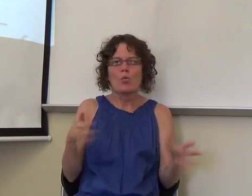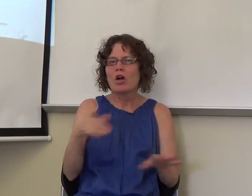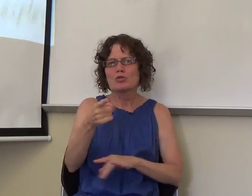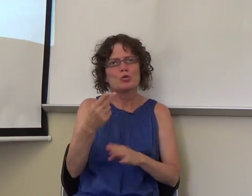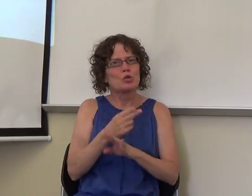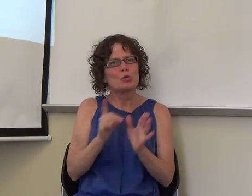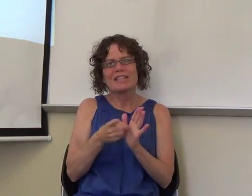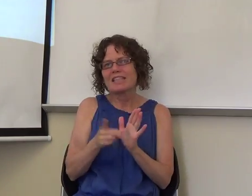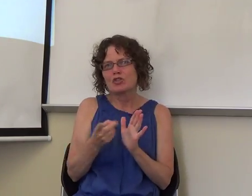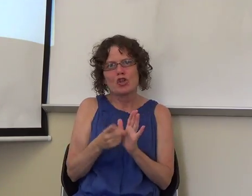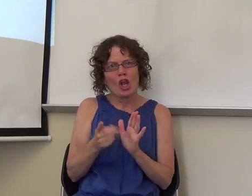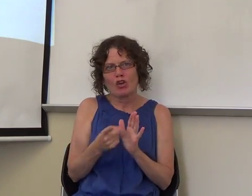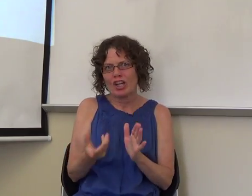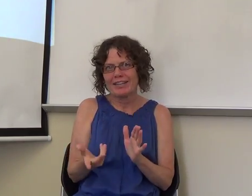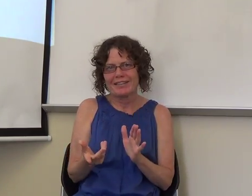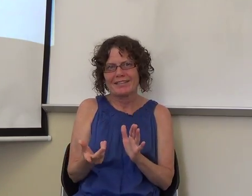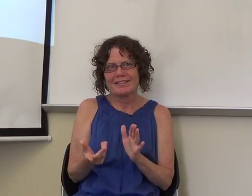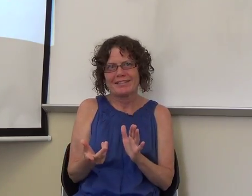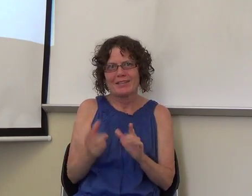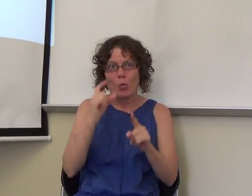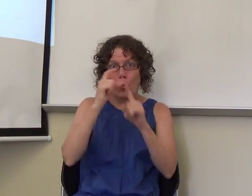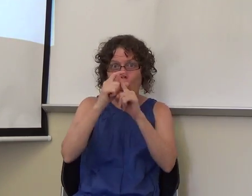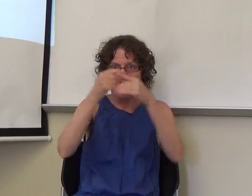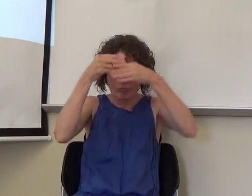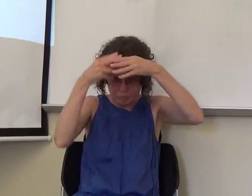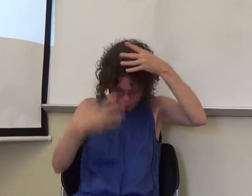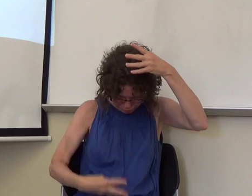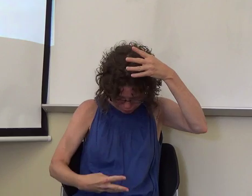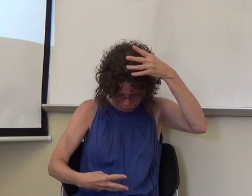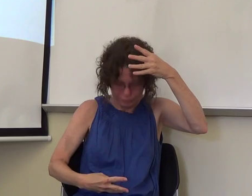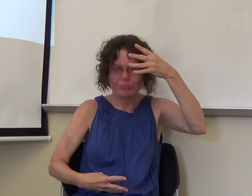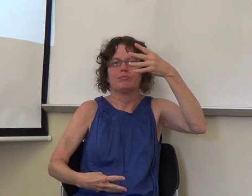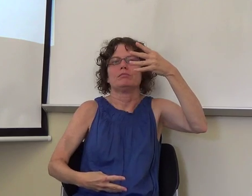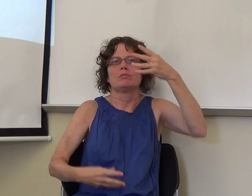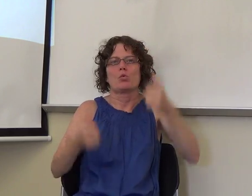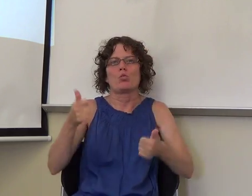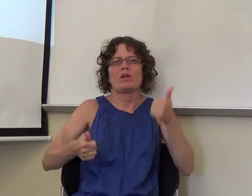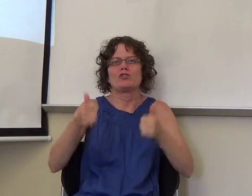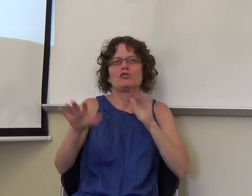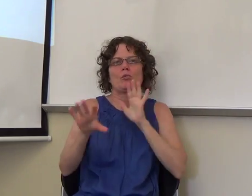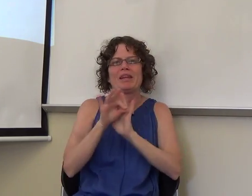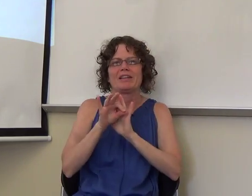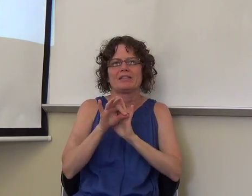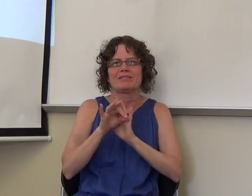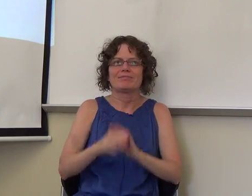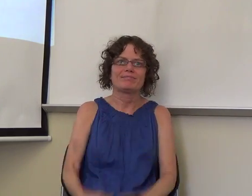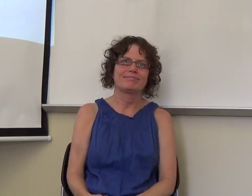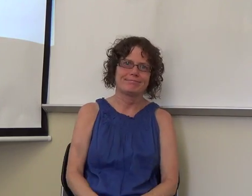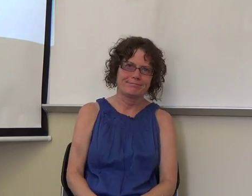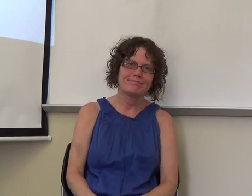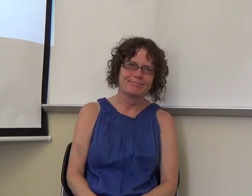dictionary. Because Not this decorative. is gonna be way down on the list of definitions. Yeah. This